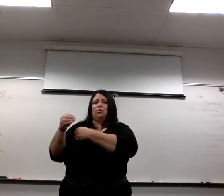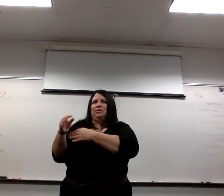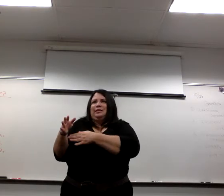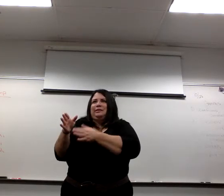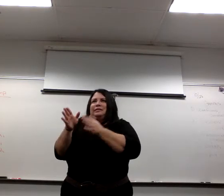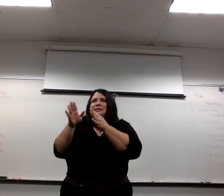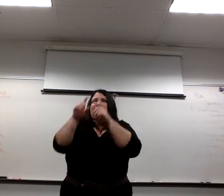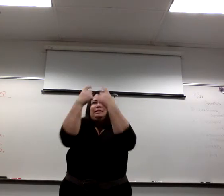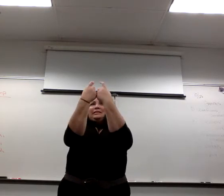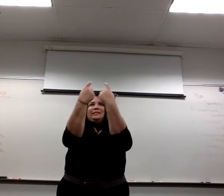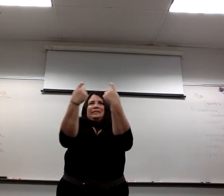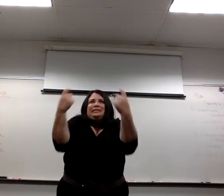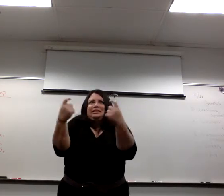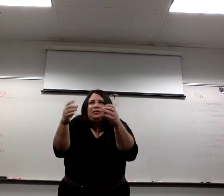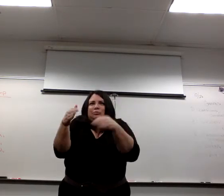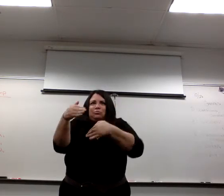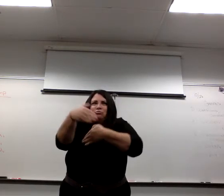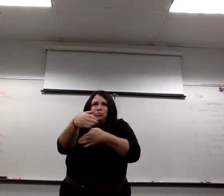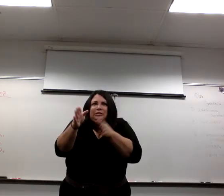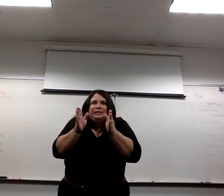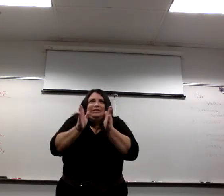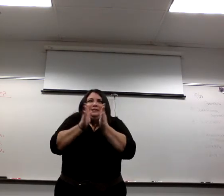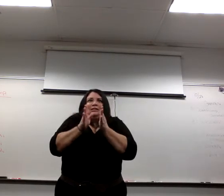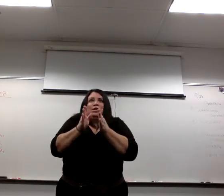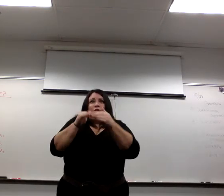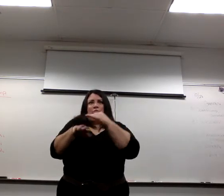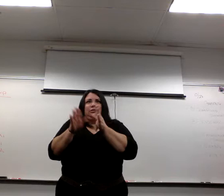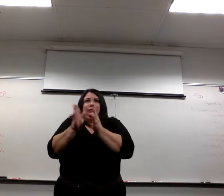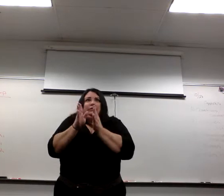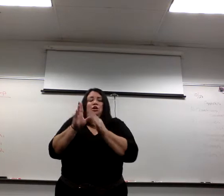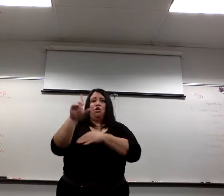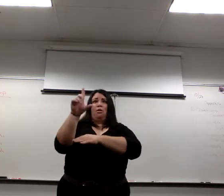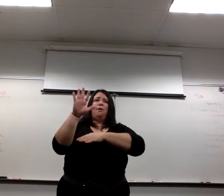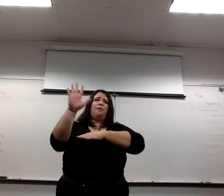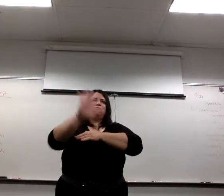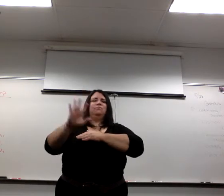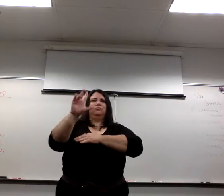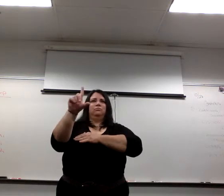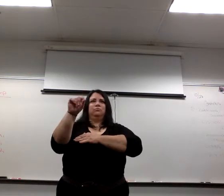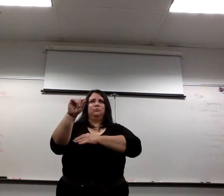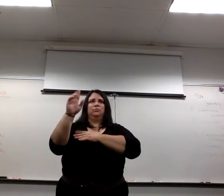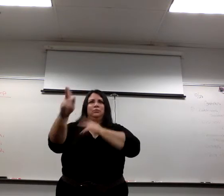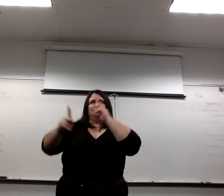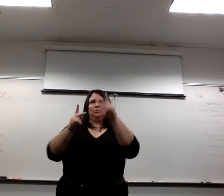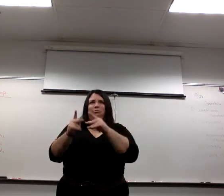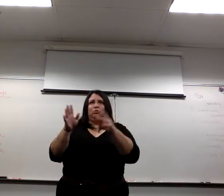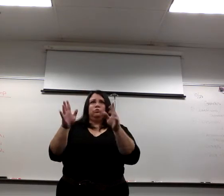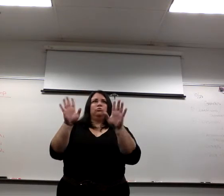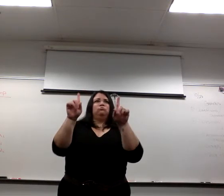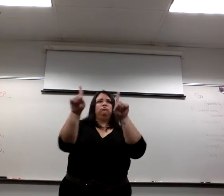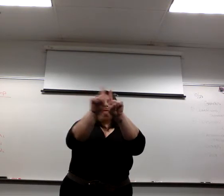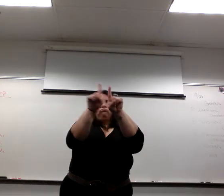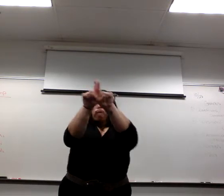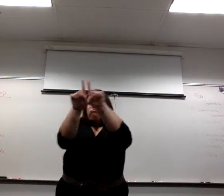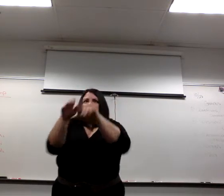a 5x5 space, just packed with about 30 people. And so as you're ashing over someone's